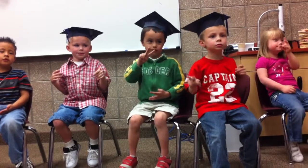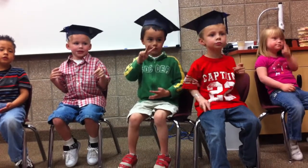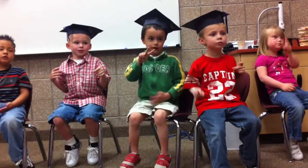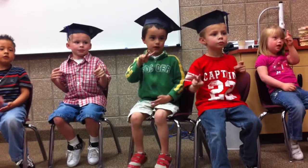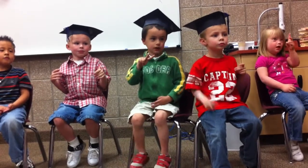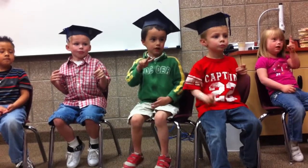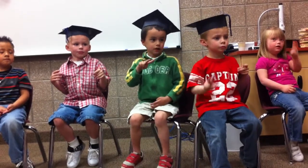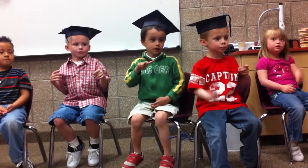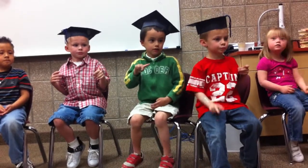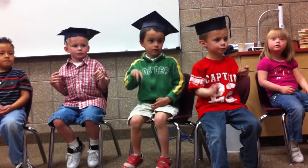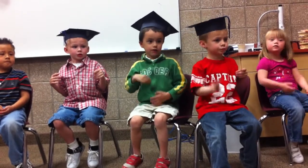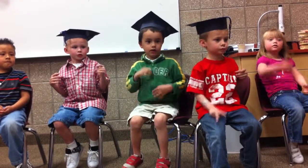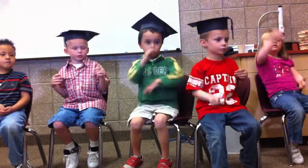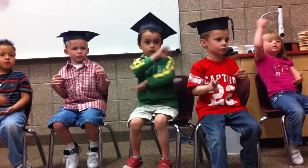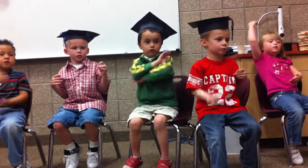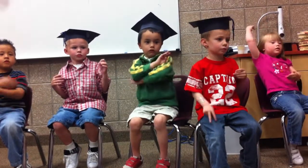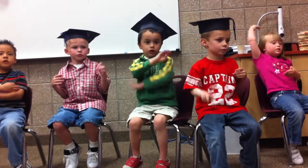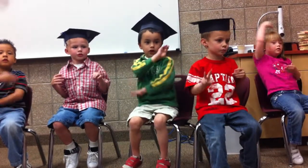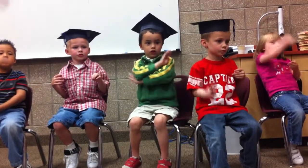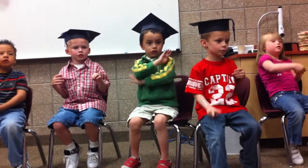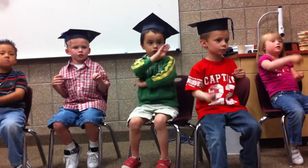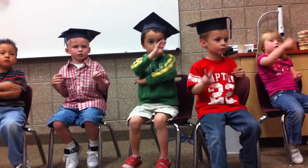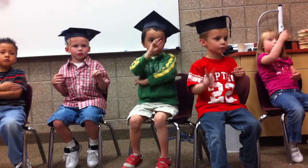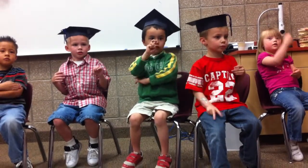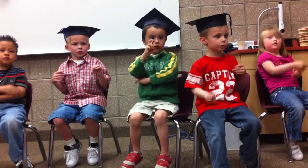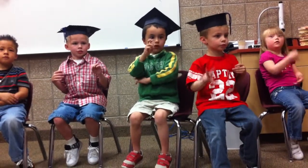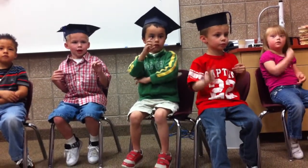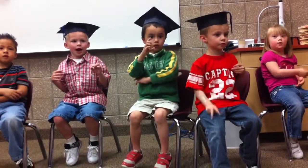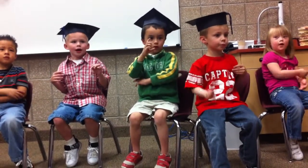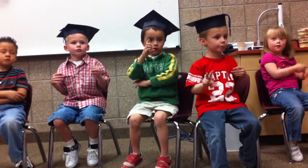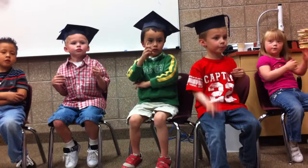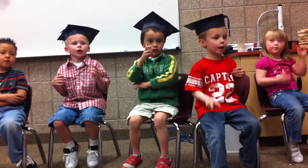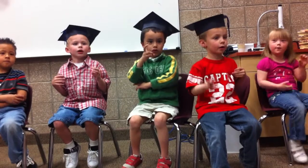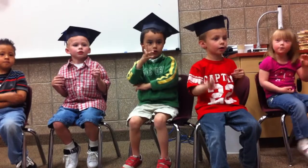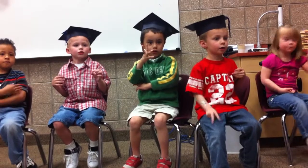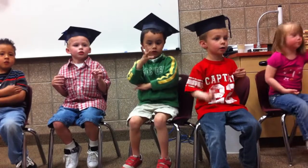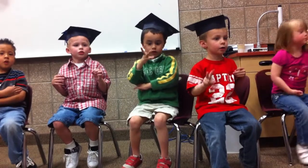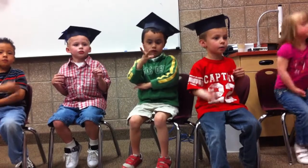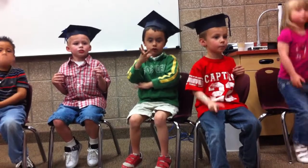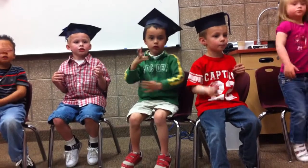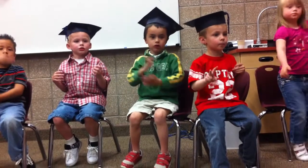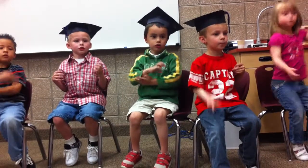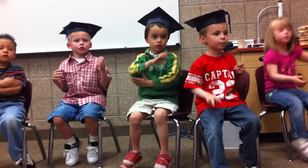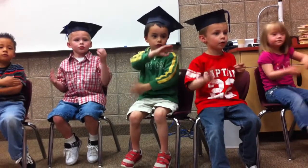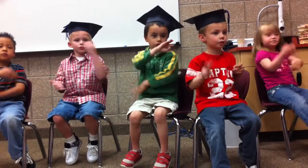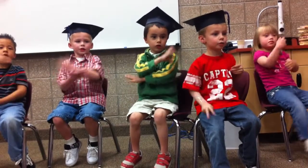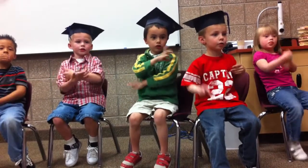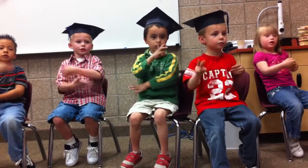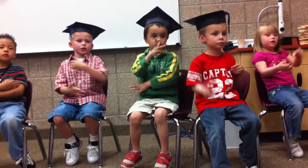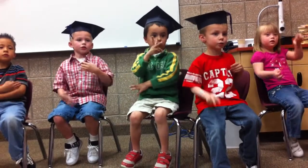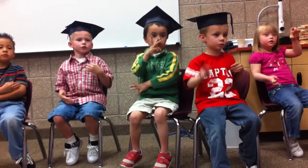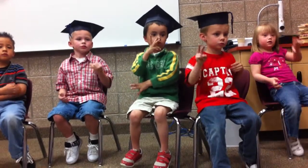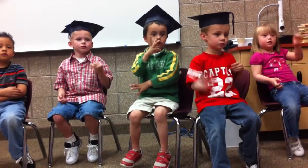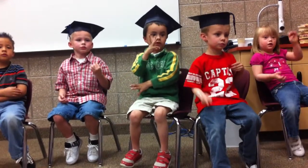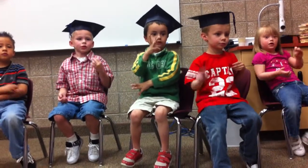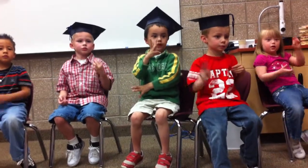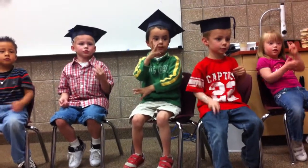v. Window, window, w, w, w. Window, window, w, w,